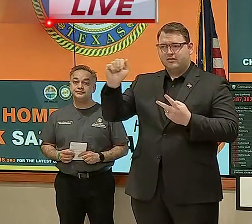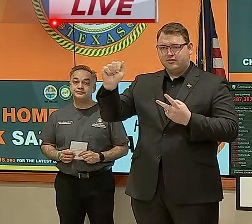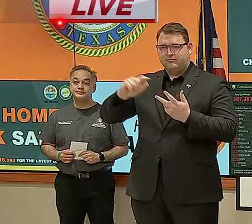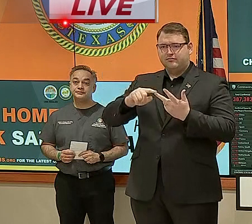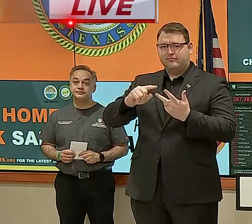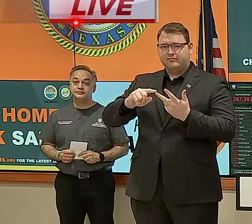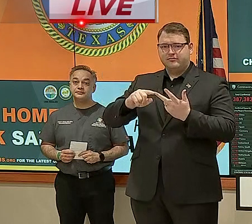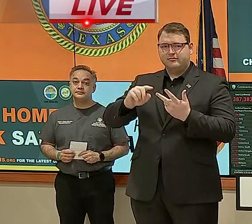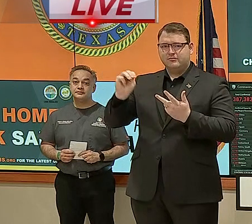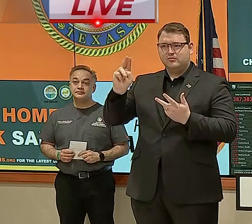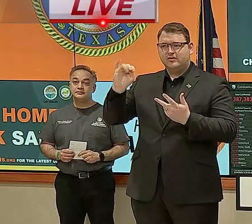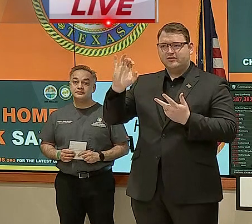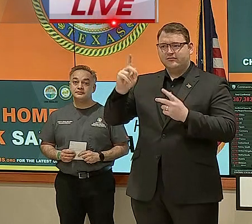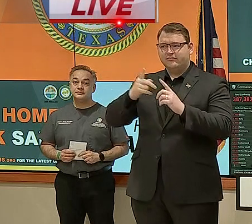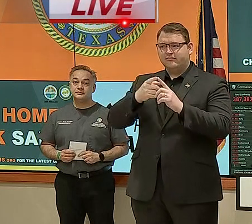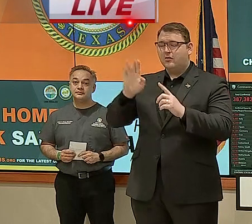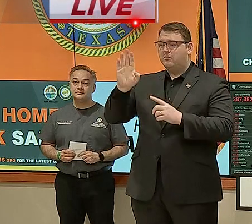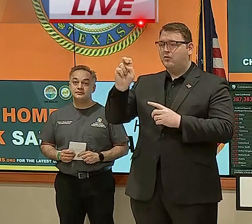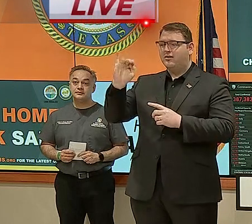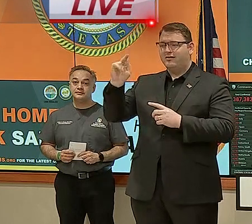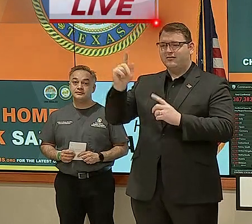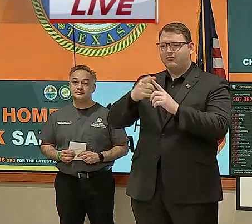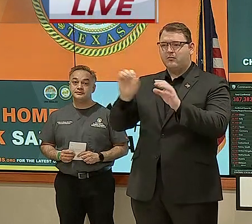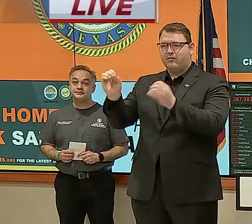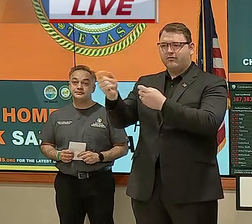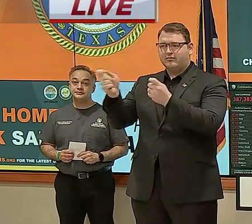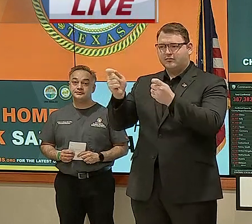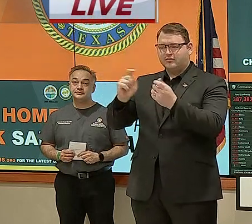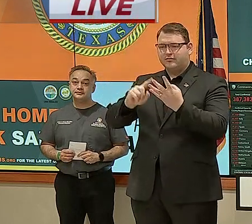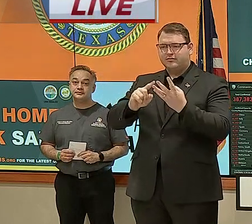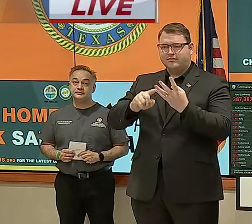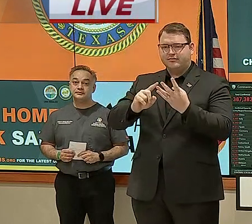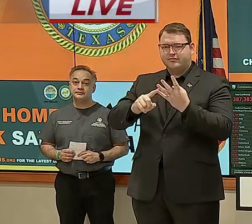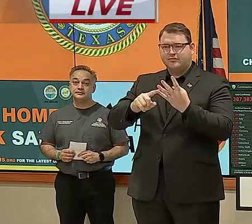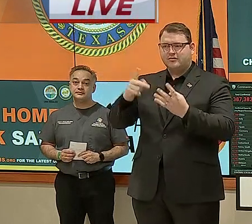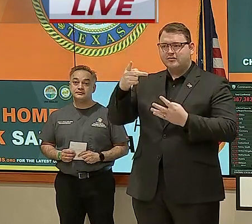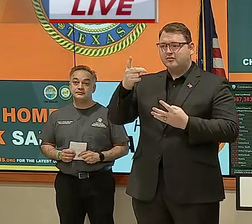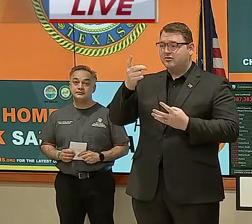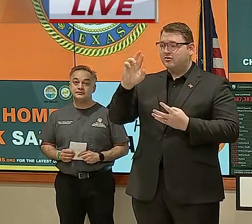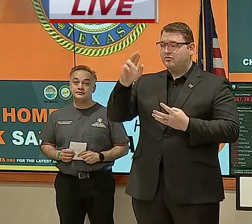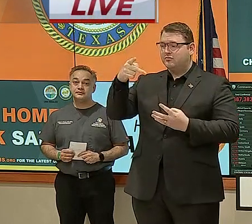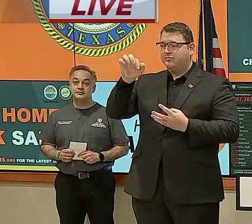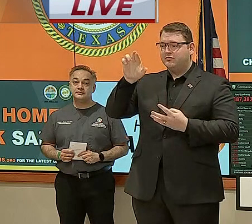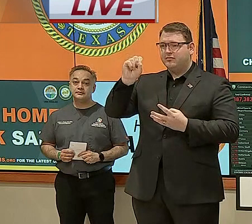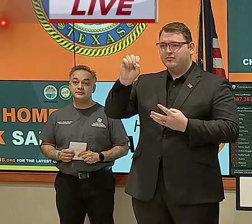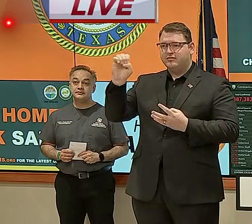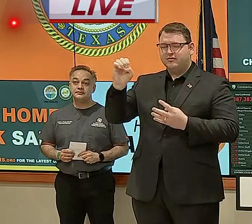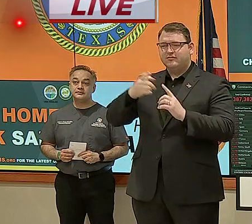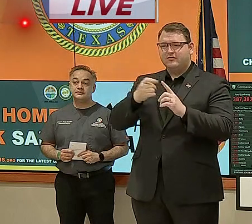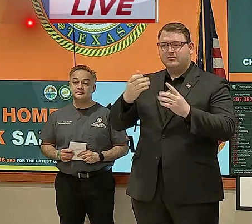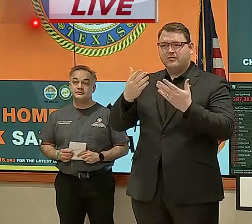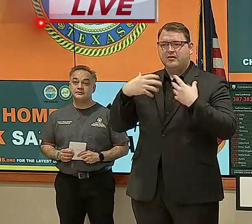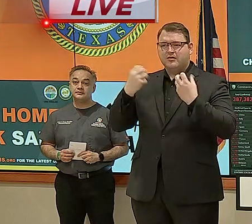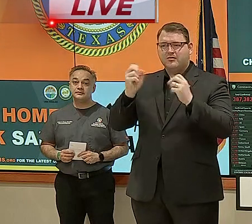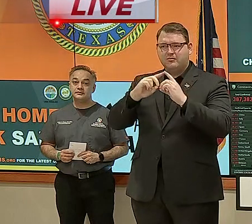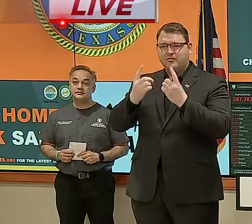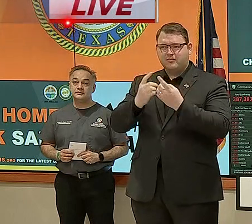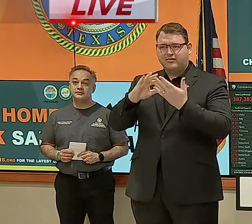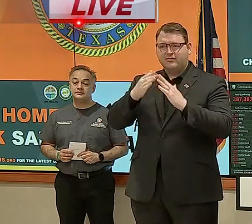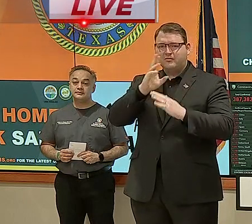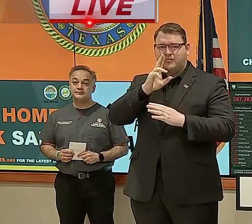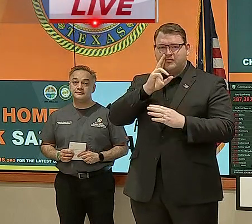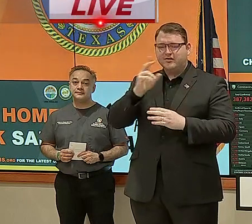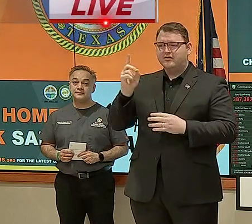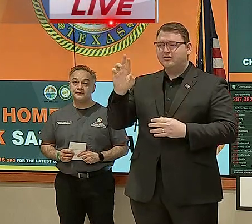Francisco Sanchez from the Harris County Office of Emergency Management, Dr. Peirce with the City of Houston Public Health Department, Dr. Shaw with